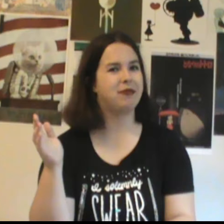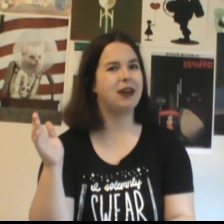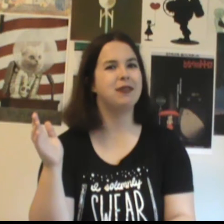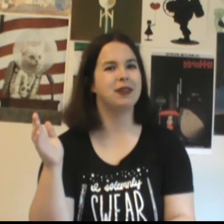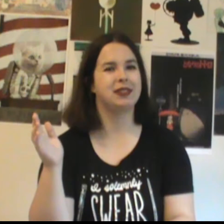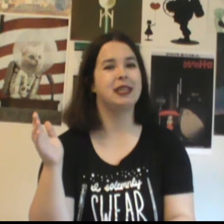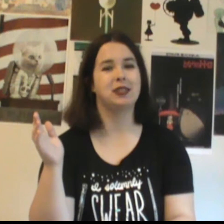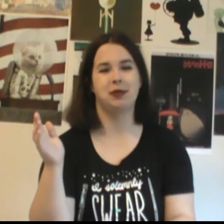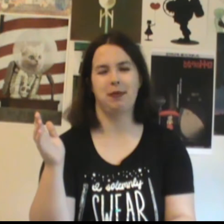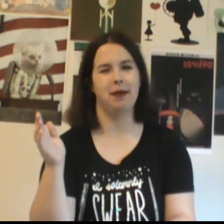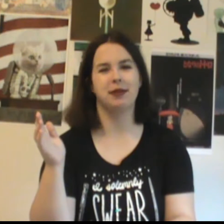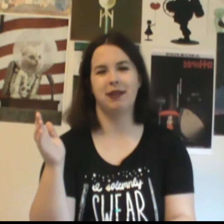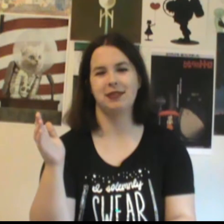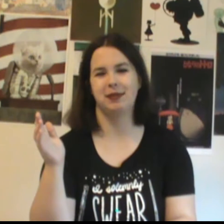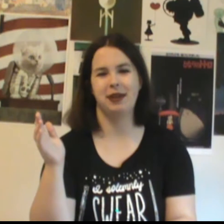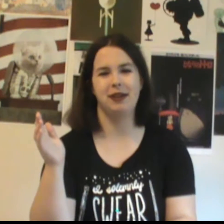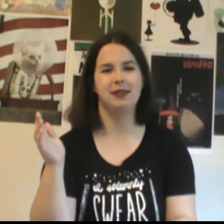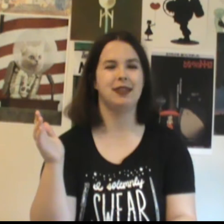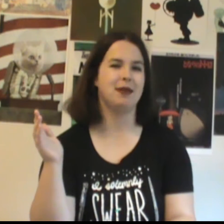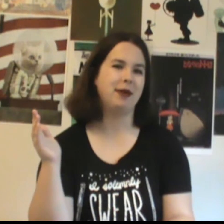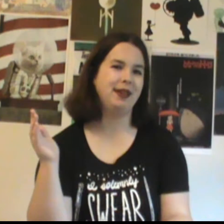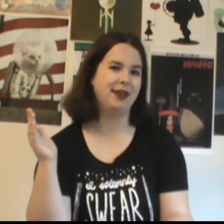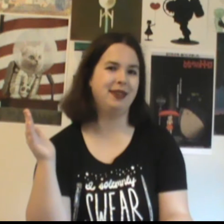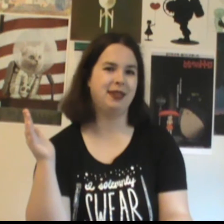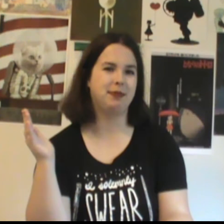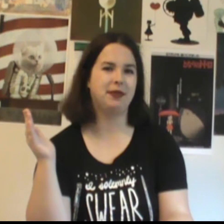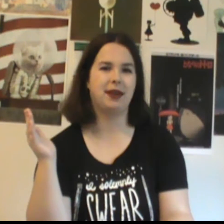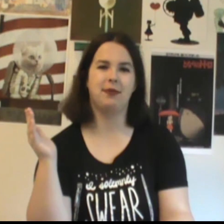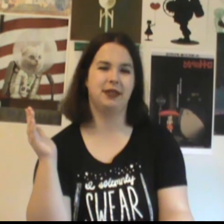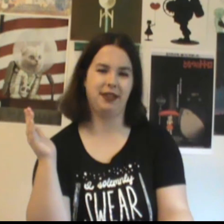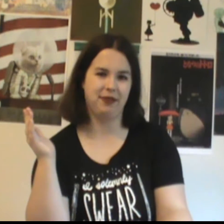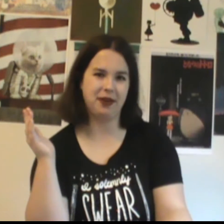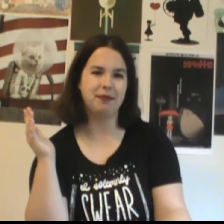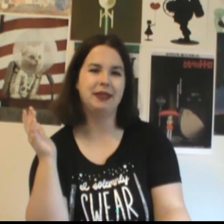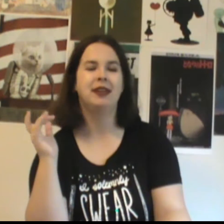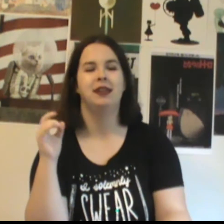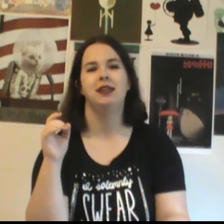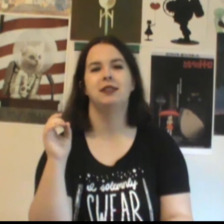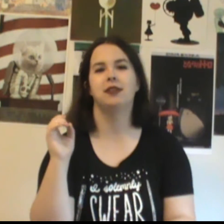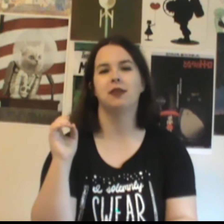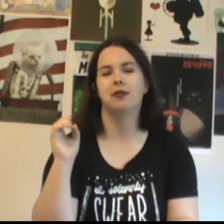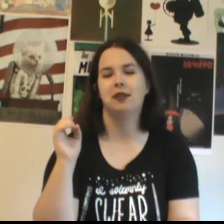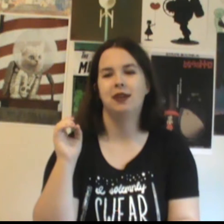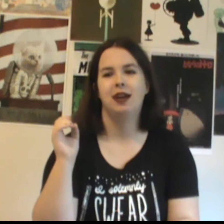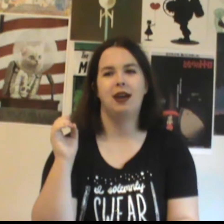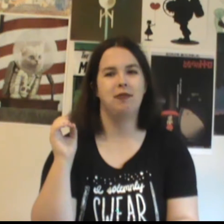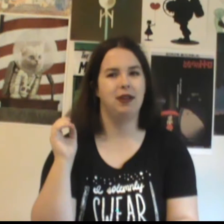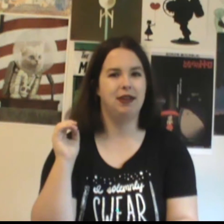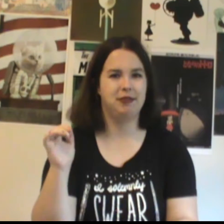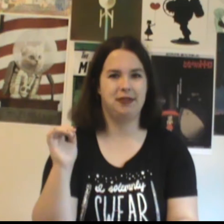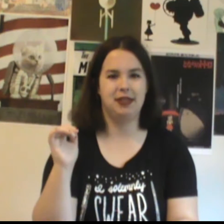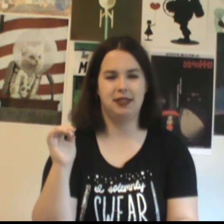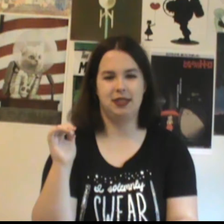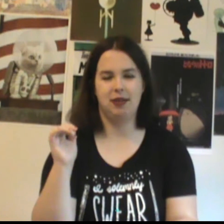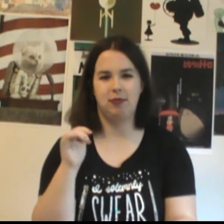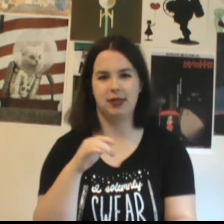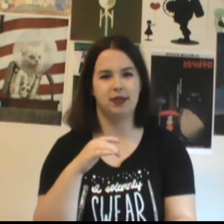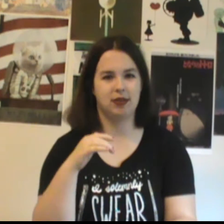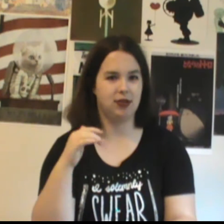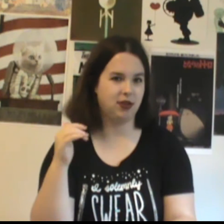5 years she probably found someone else, and by the end of this episode that was confirmed. So I'm very interested to see what's all going to turn